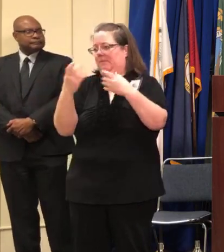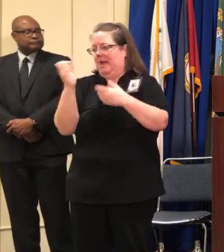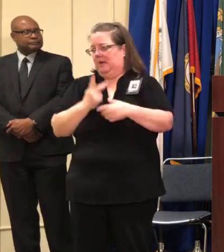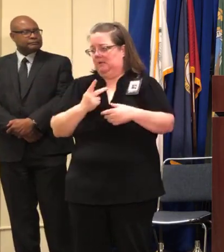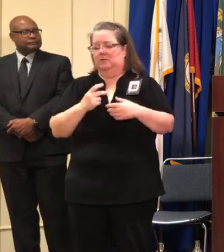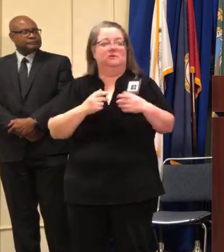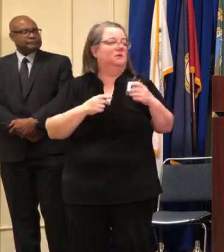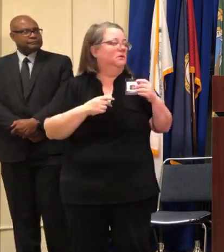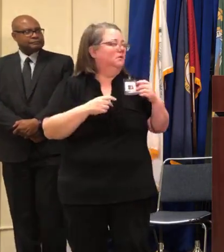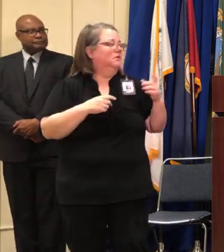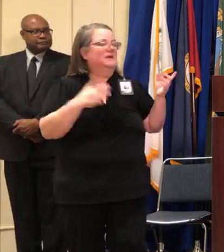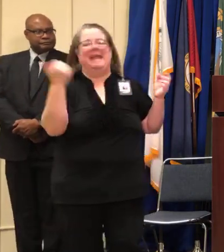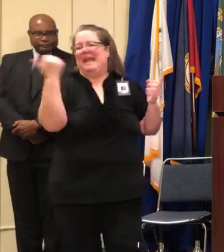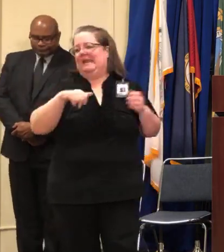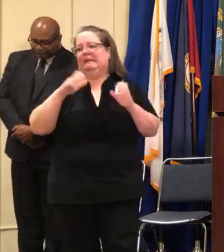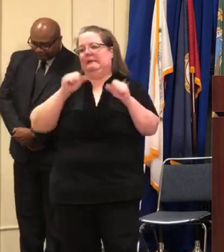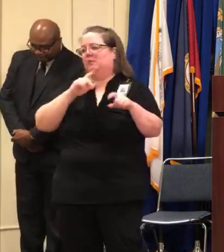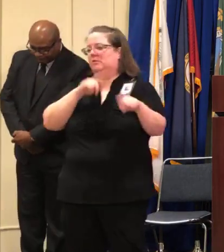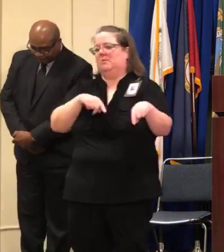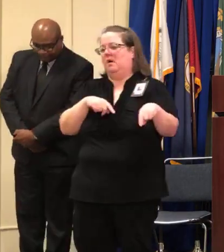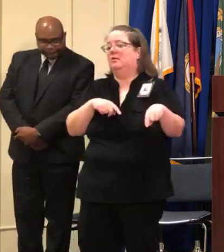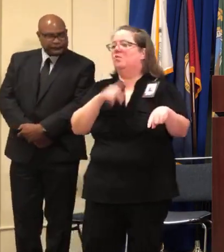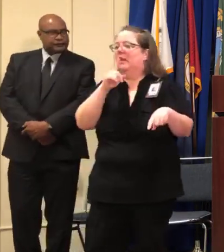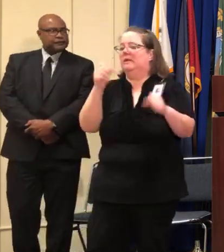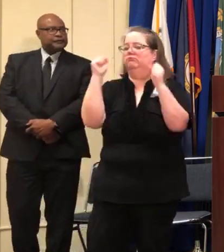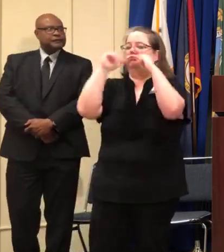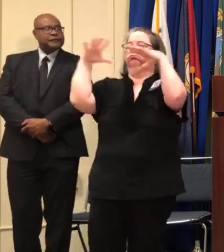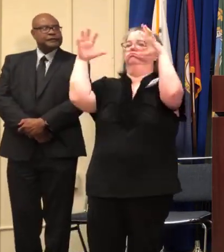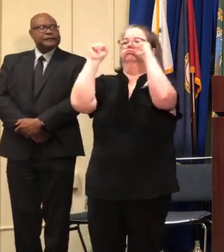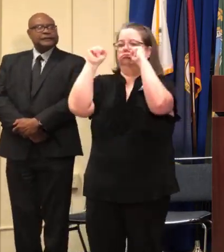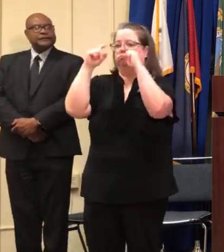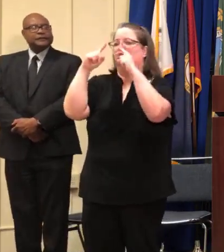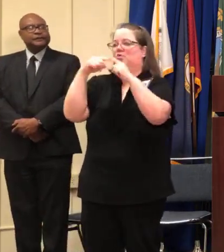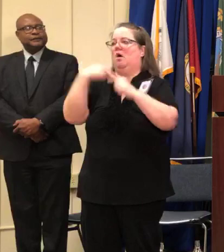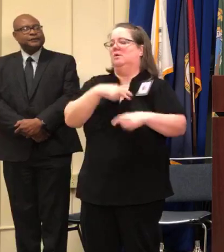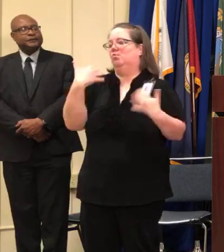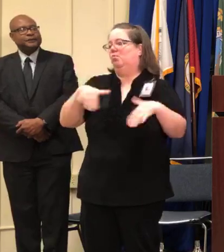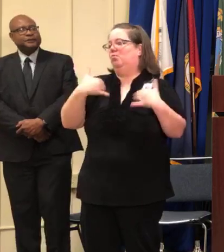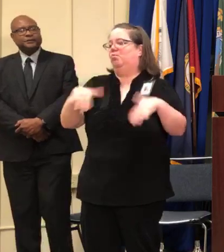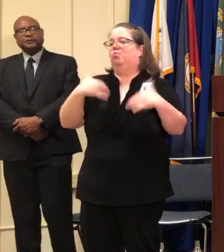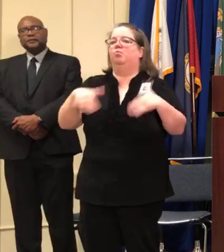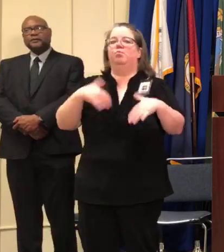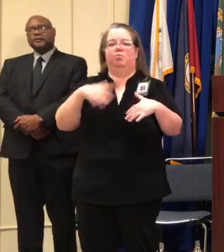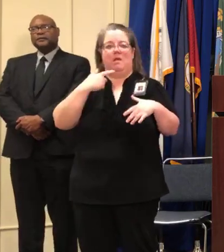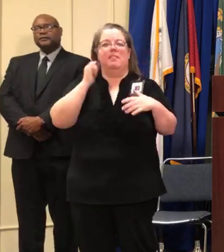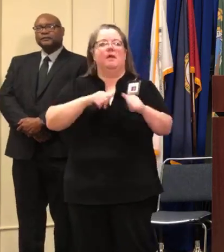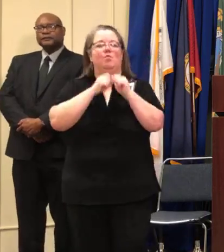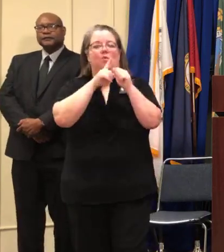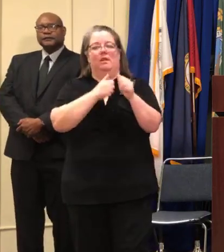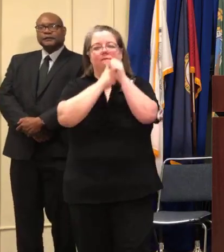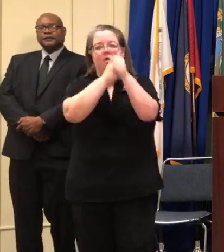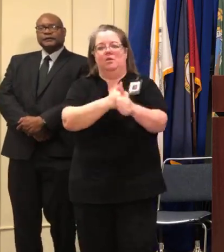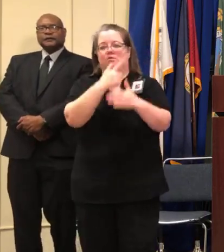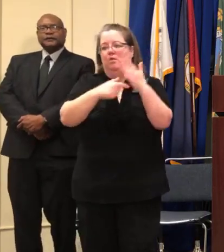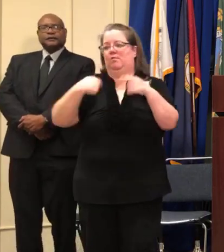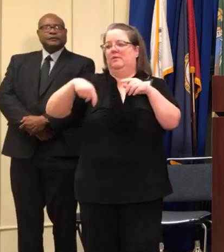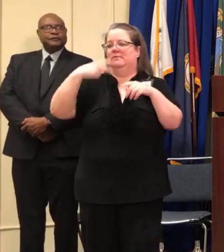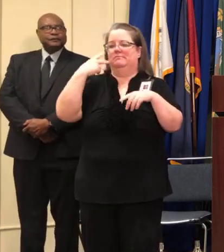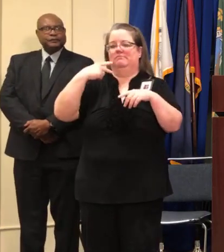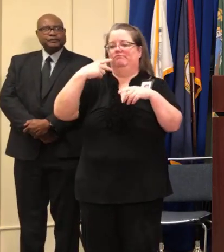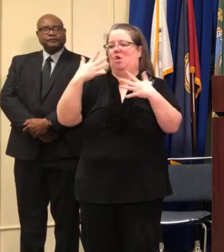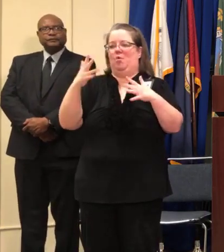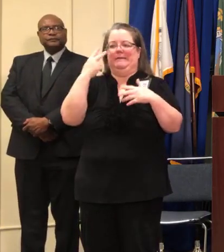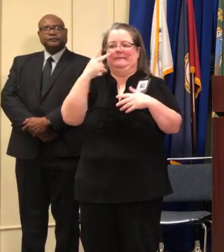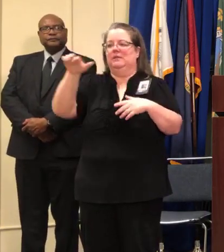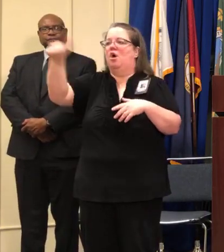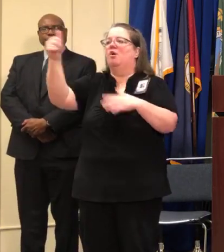We can all respond to that one. I mean, it's alarming to us. And I think this is consistent with what we've seen in other